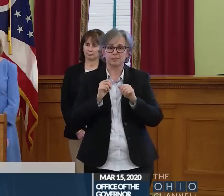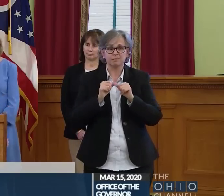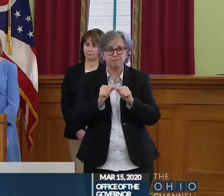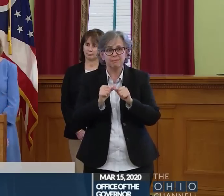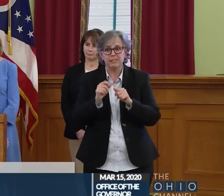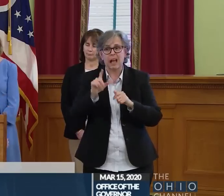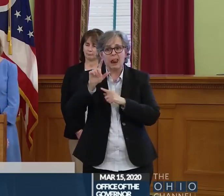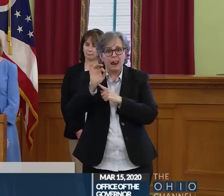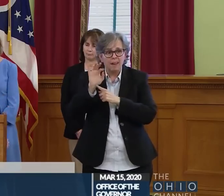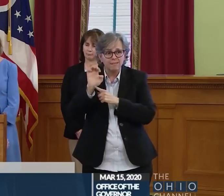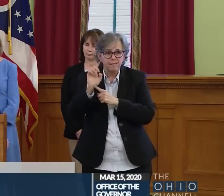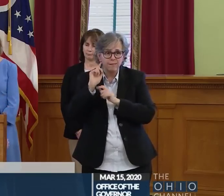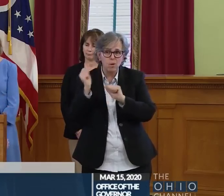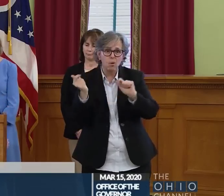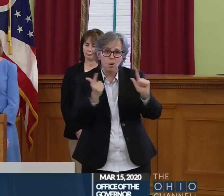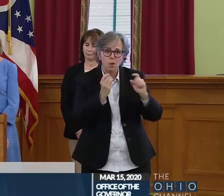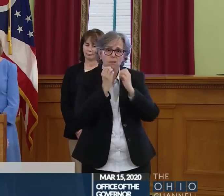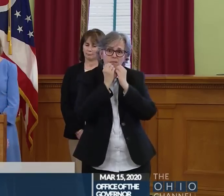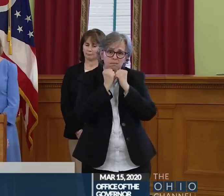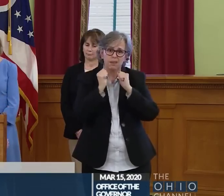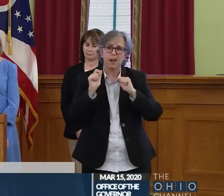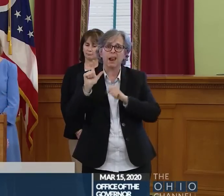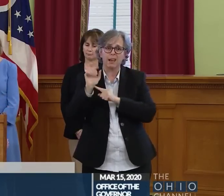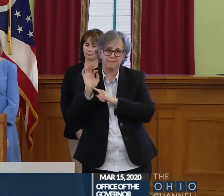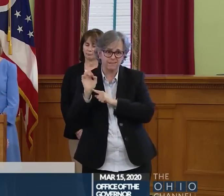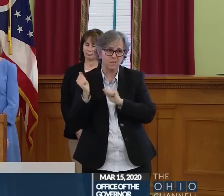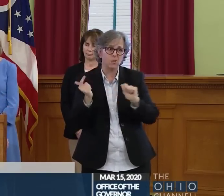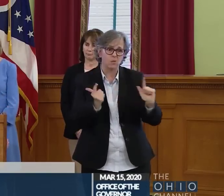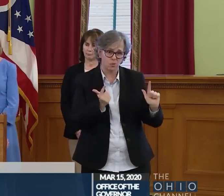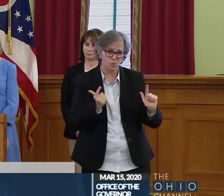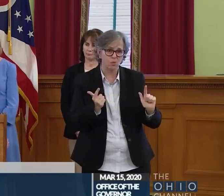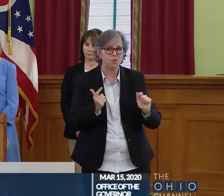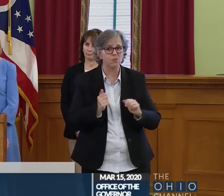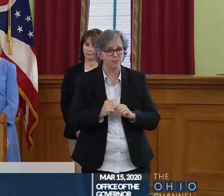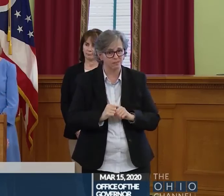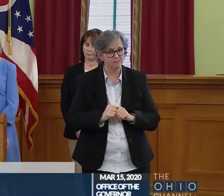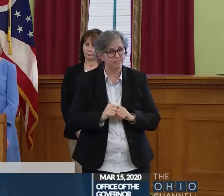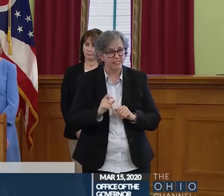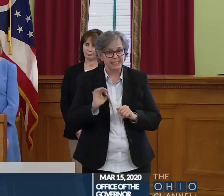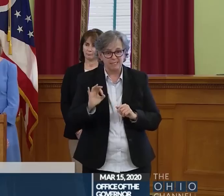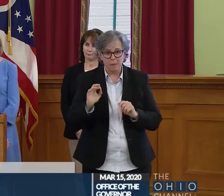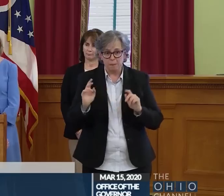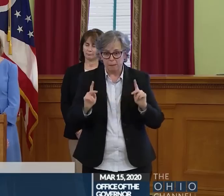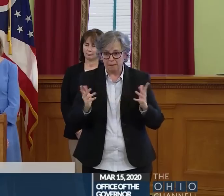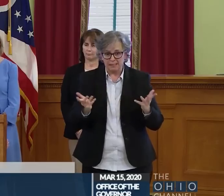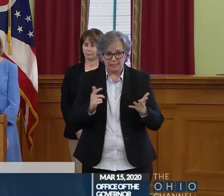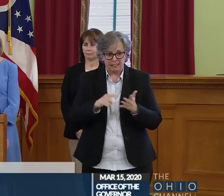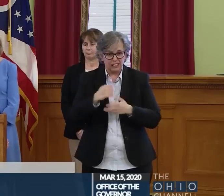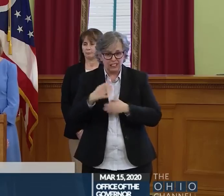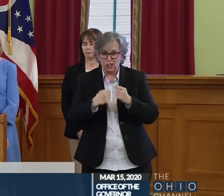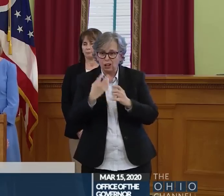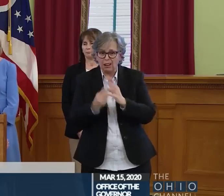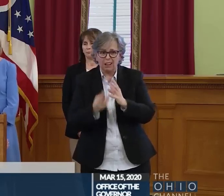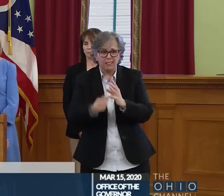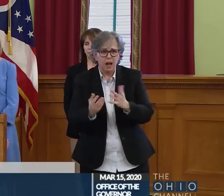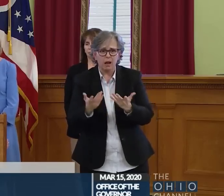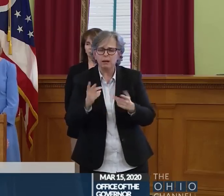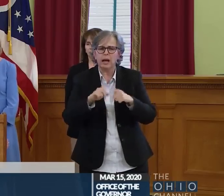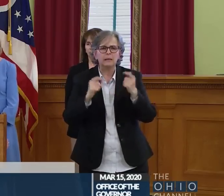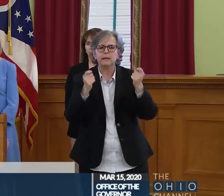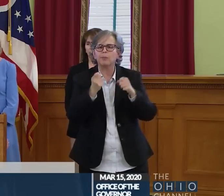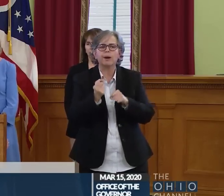dream. But if people are not around, they can't do that. And so this is a very, very